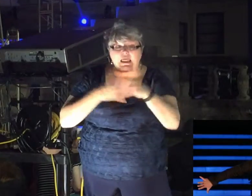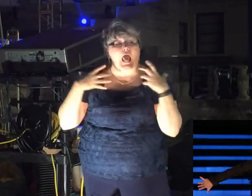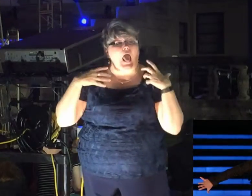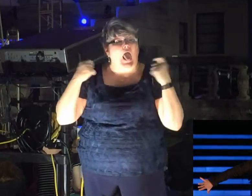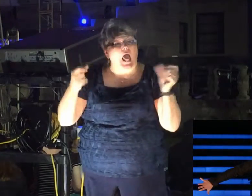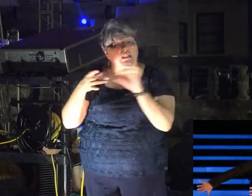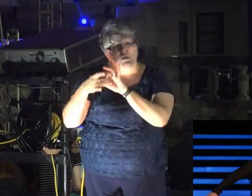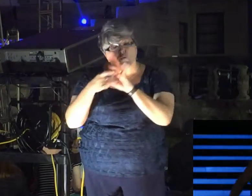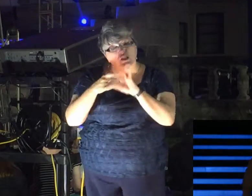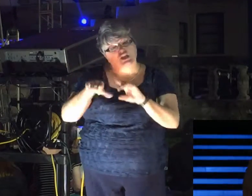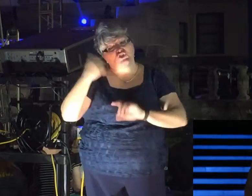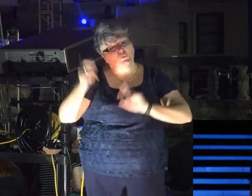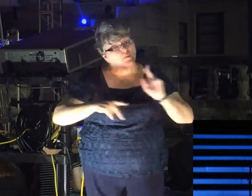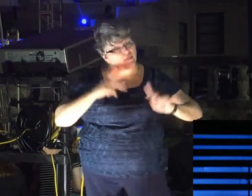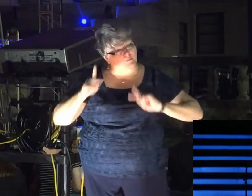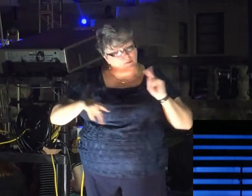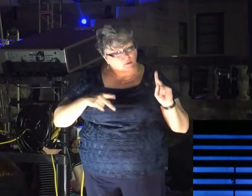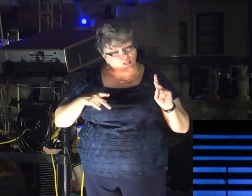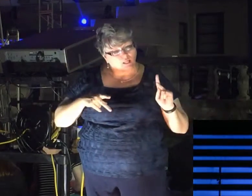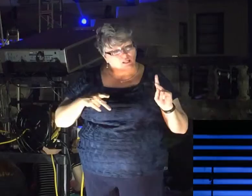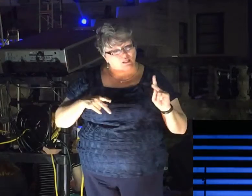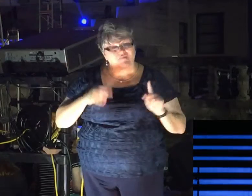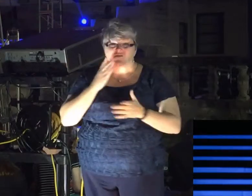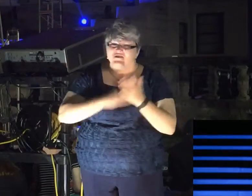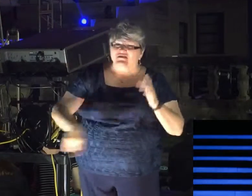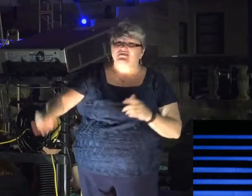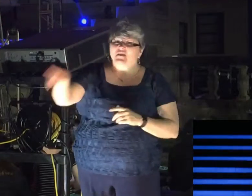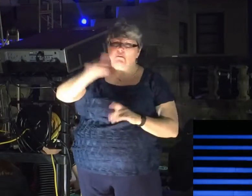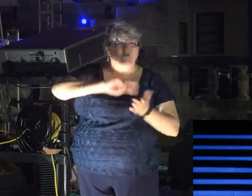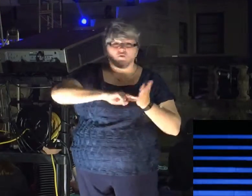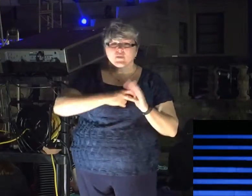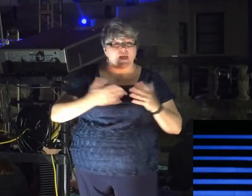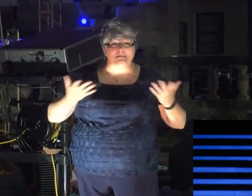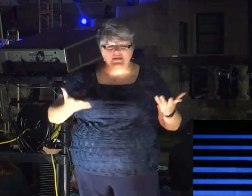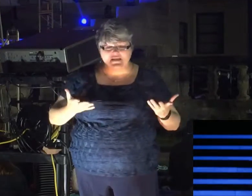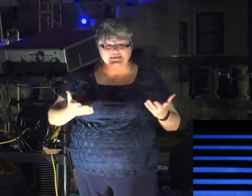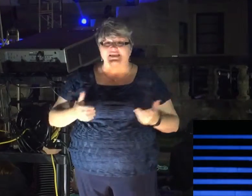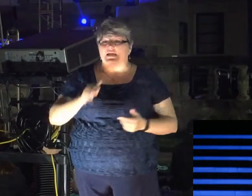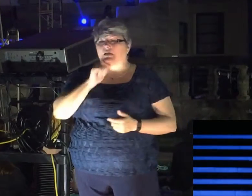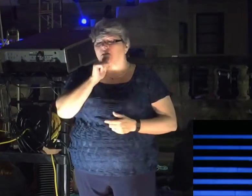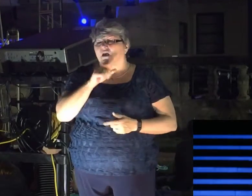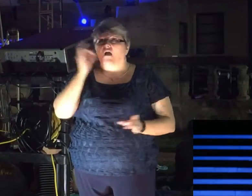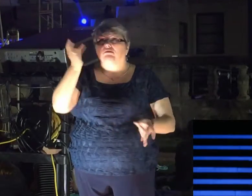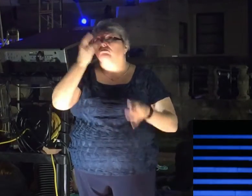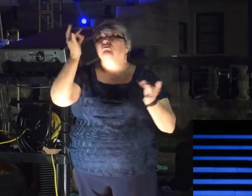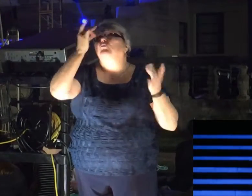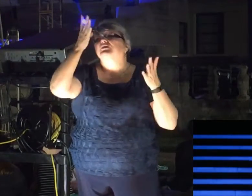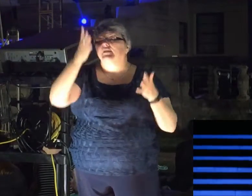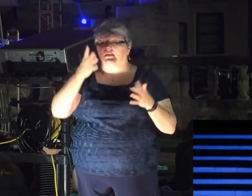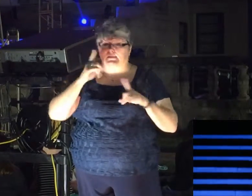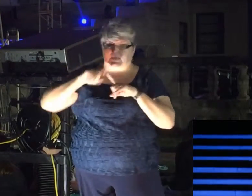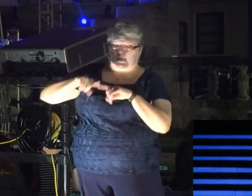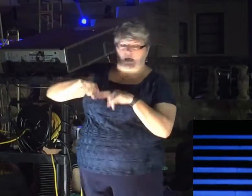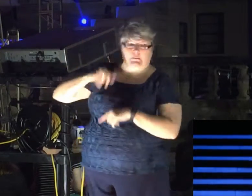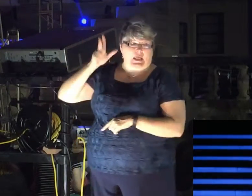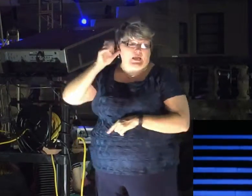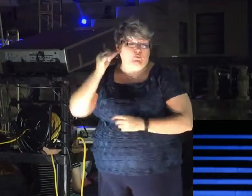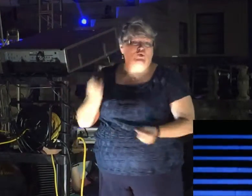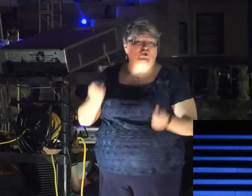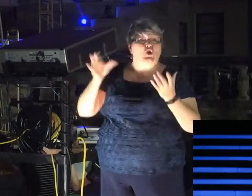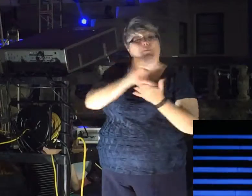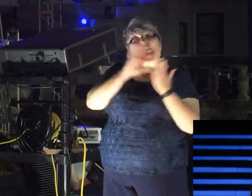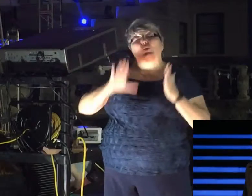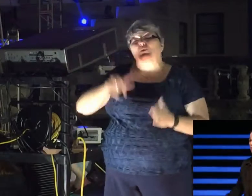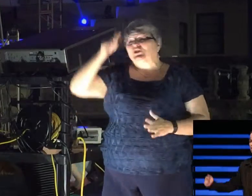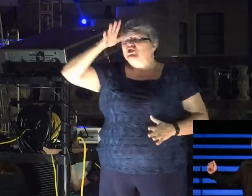its place healthy relationships with other people. For some of you, what that will mean is not the ridiculous accountability that